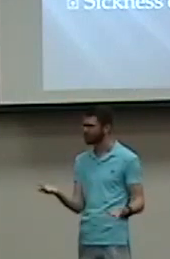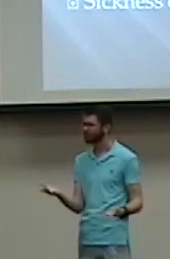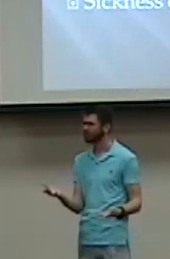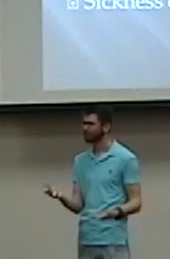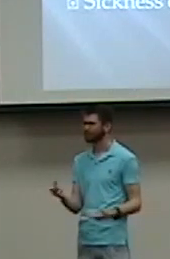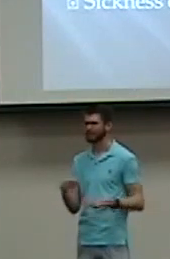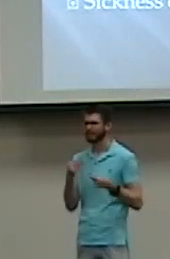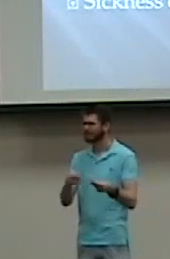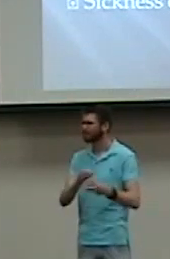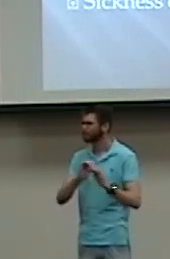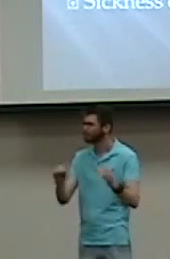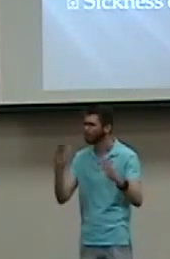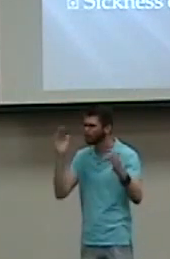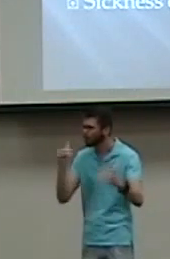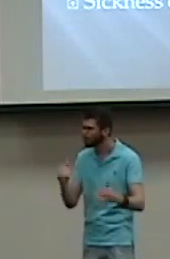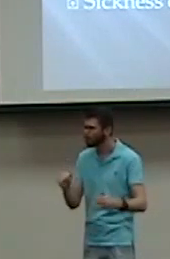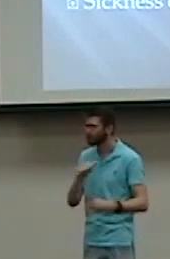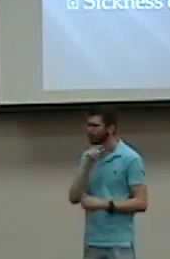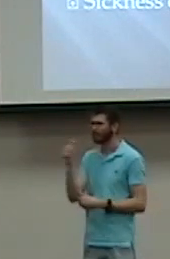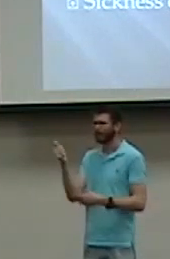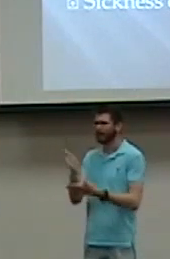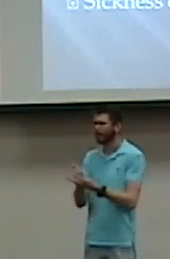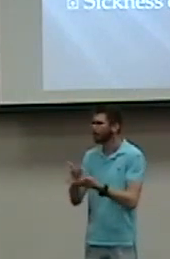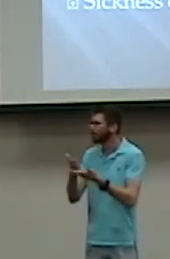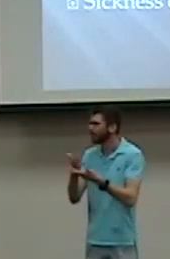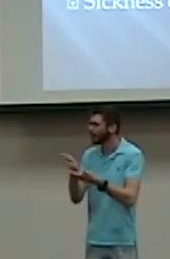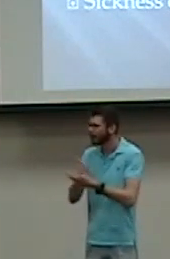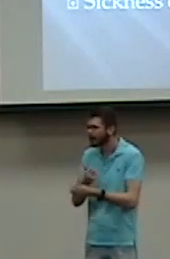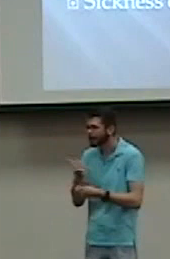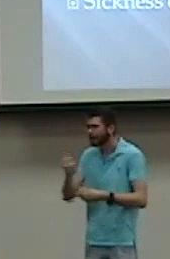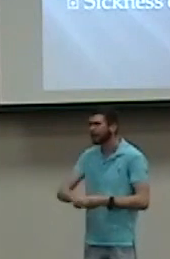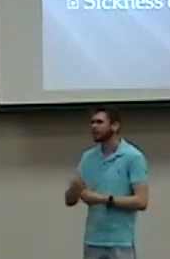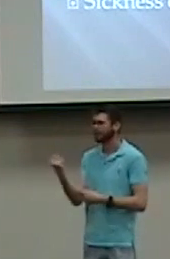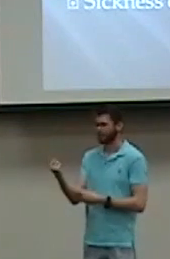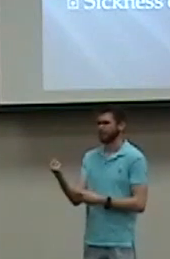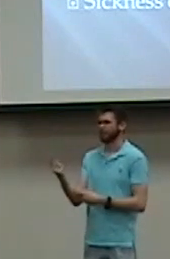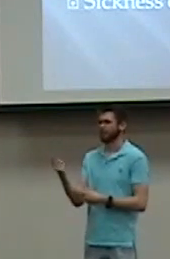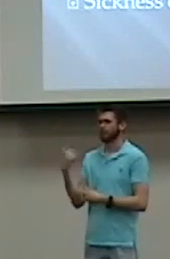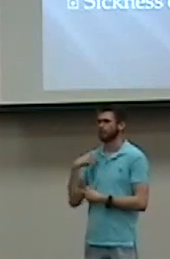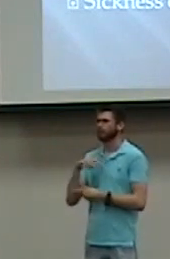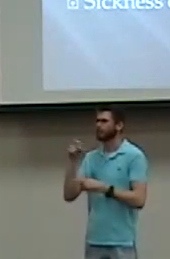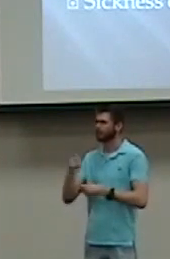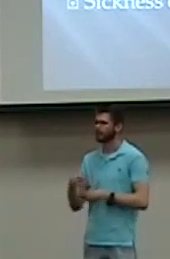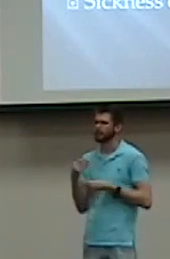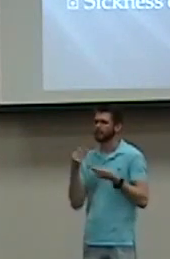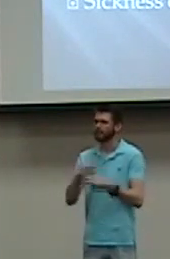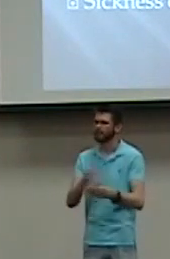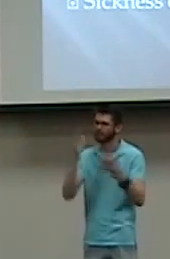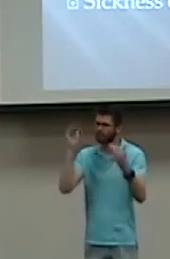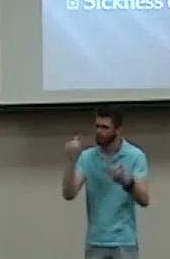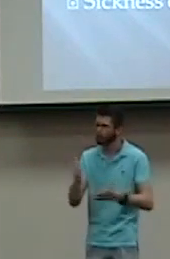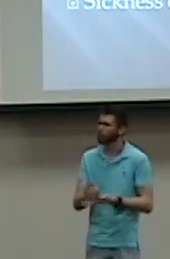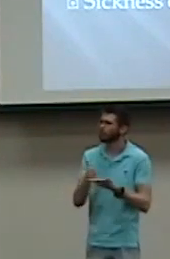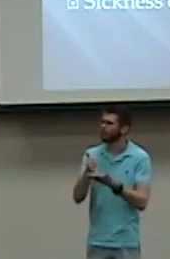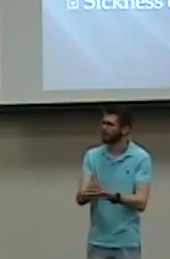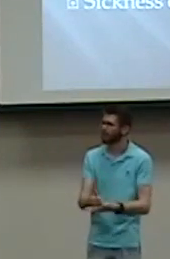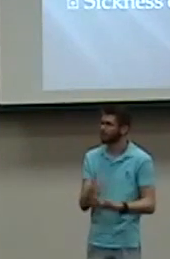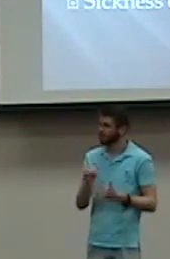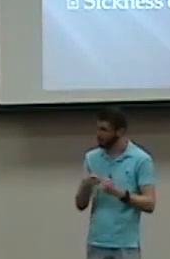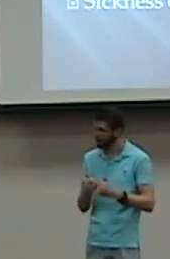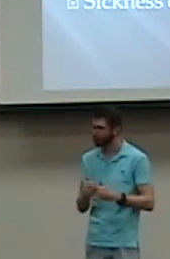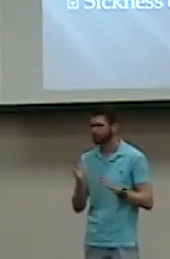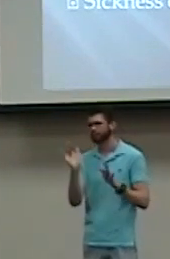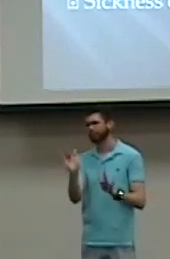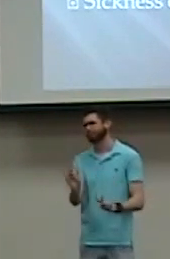so-and-so, doesn't help either one. We must breathe hope and help into their situation by giving them empathy and sympathy